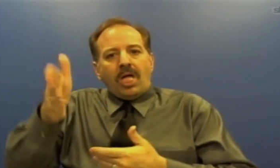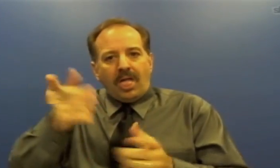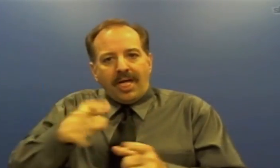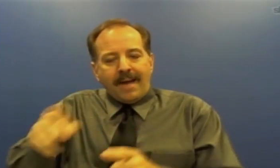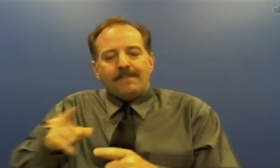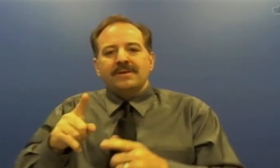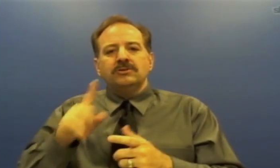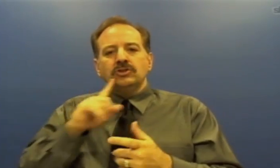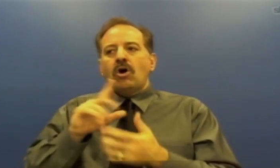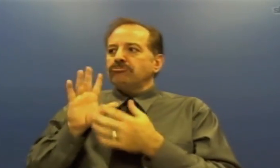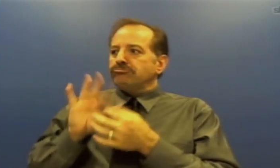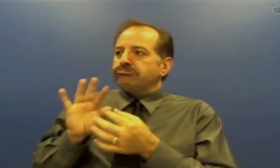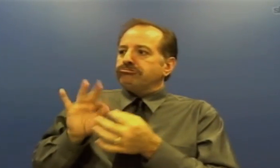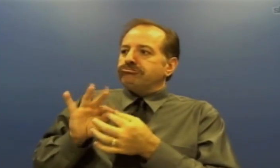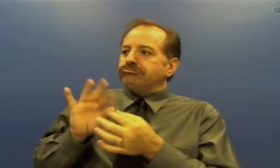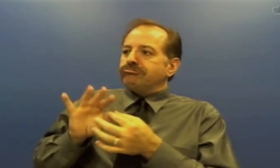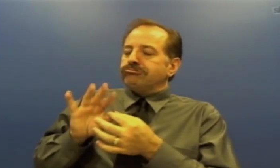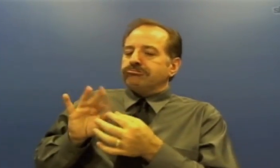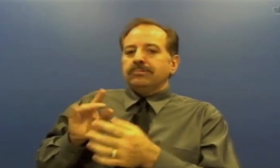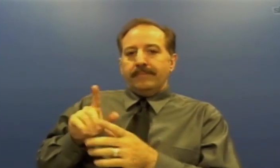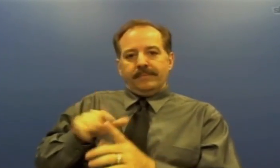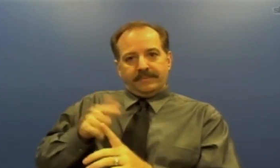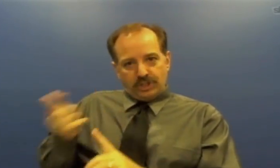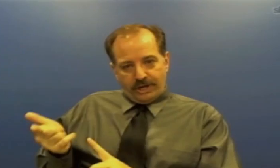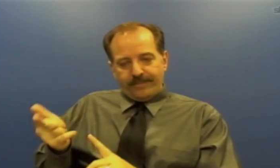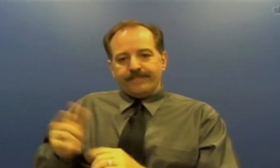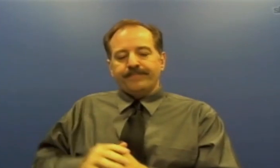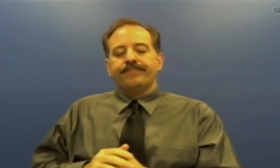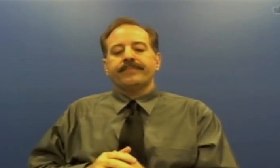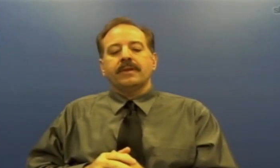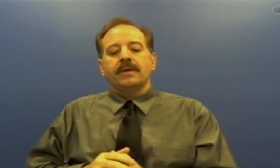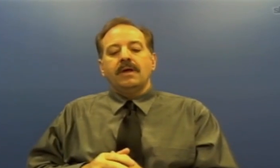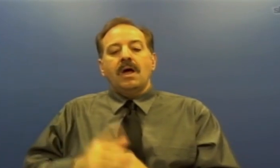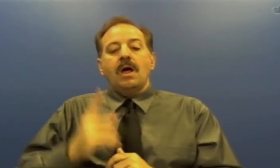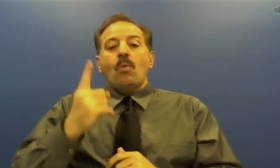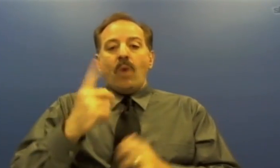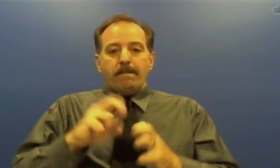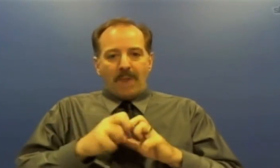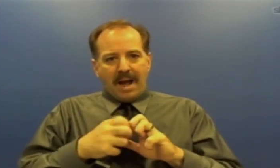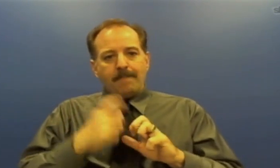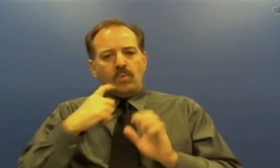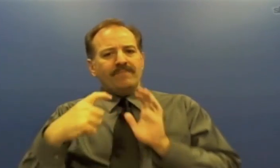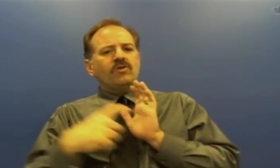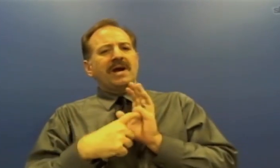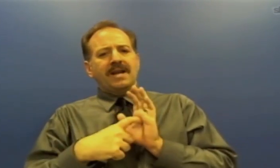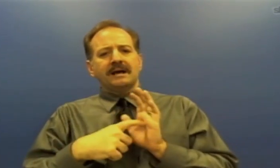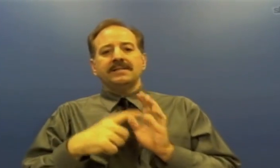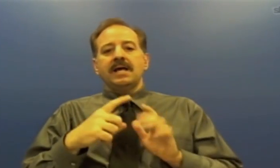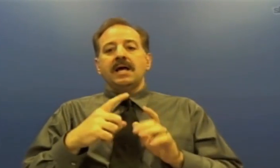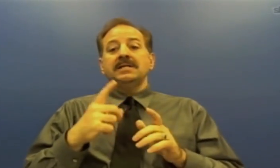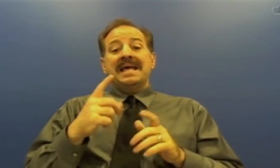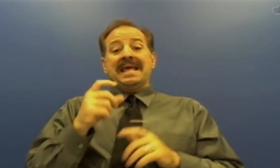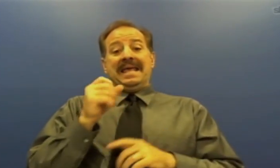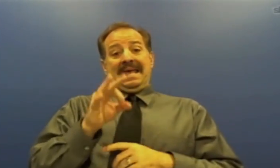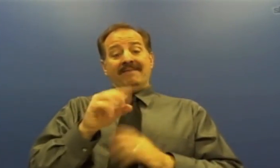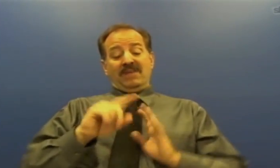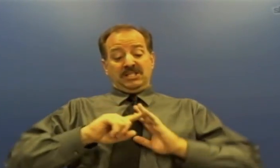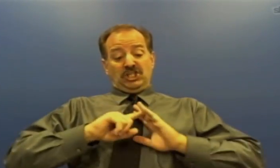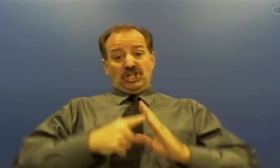what procedures are to expected to happen throughout the next couple of hours. So just general sharing of information is helpful. Now, back to VRI, one